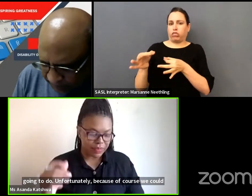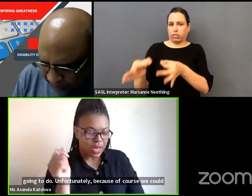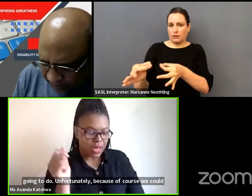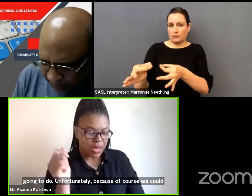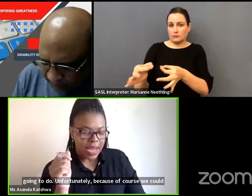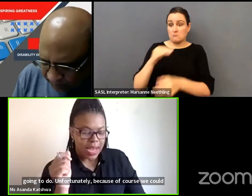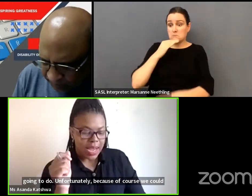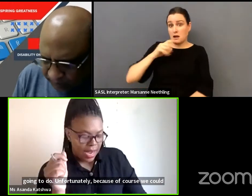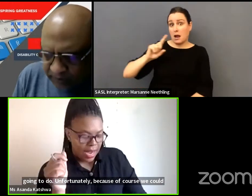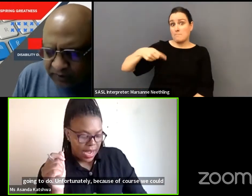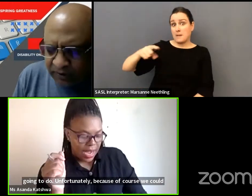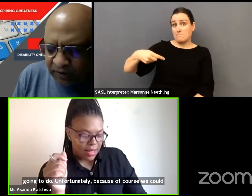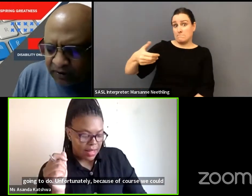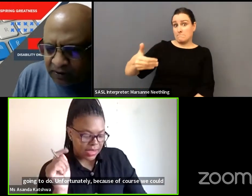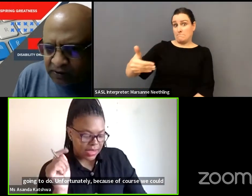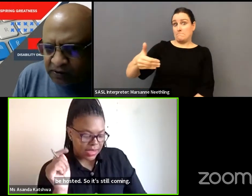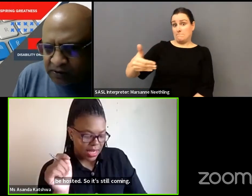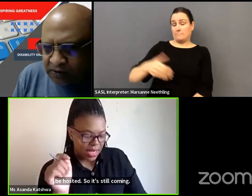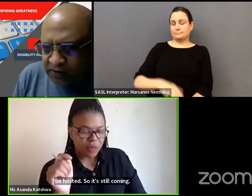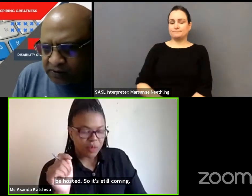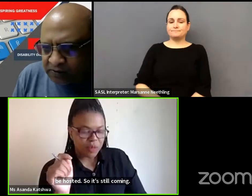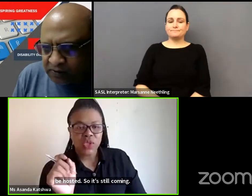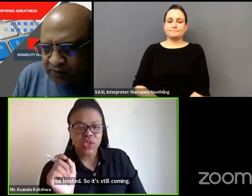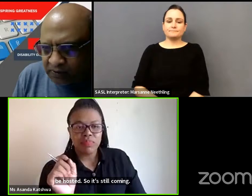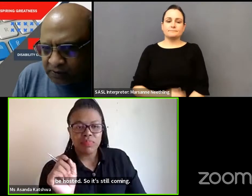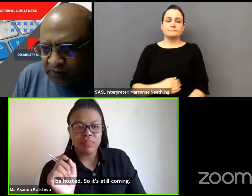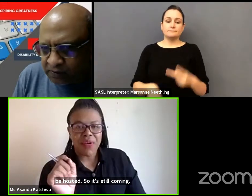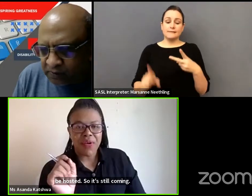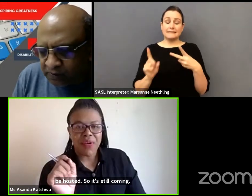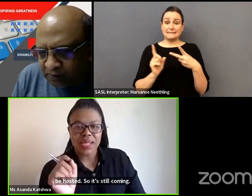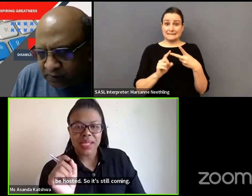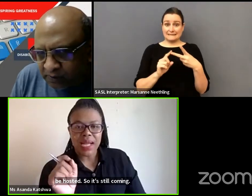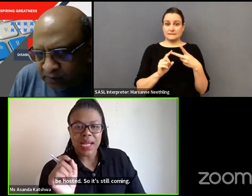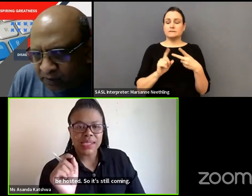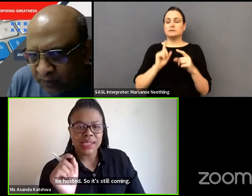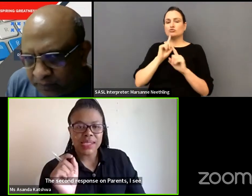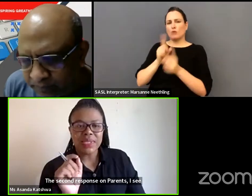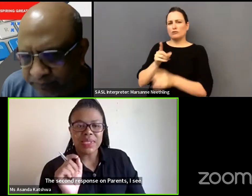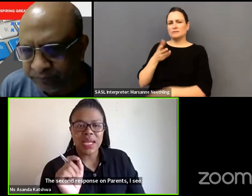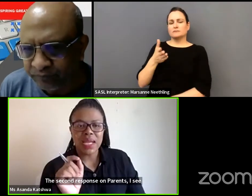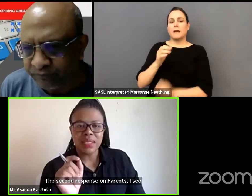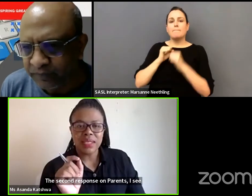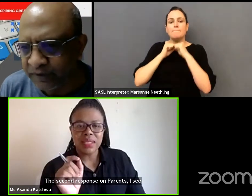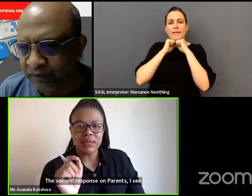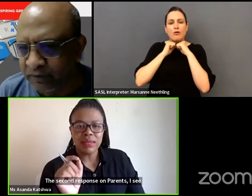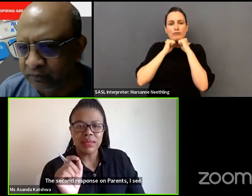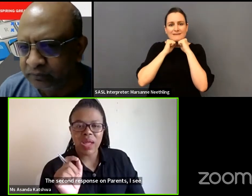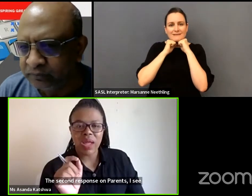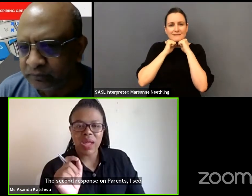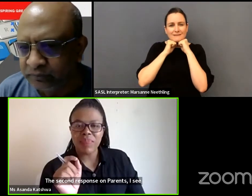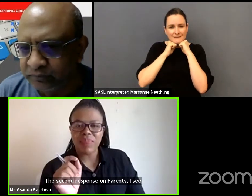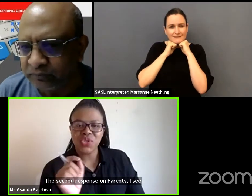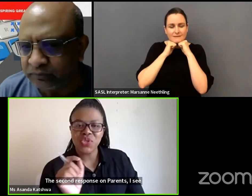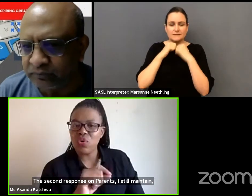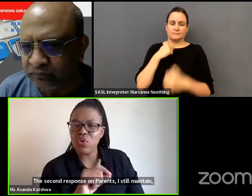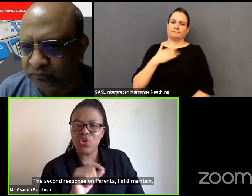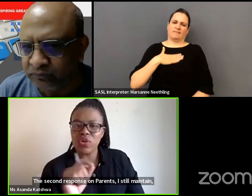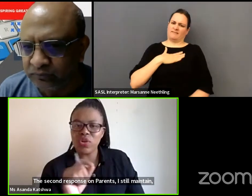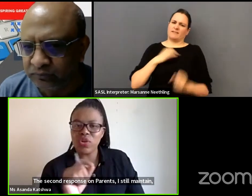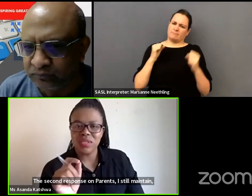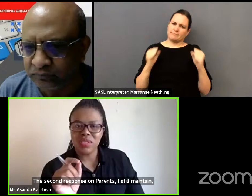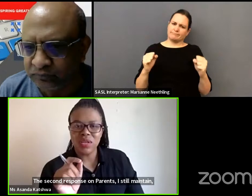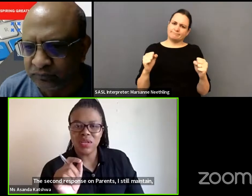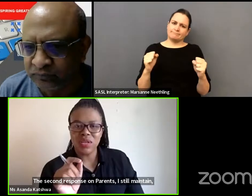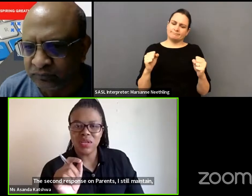coming. The second response on parents, I still maintain, whether parents know or